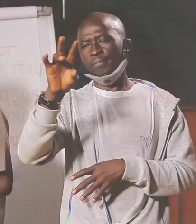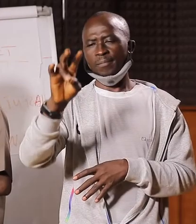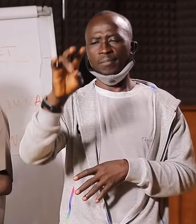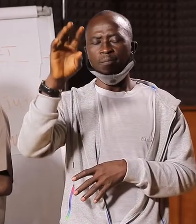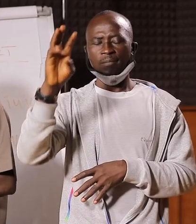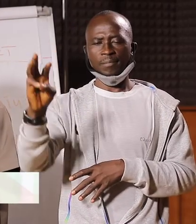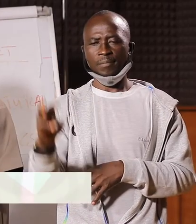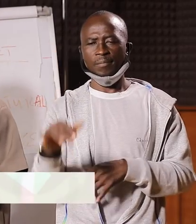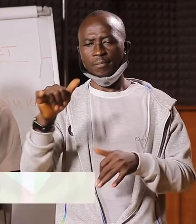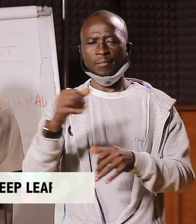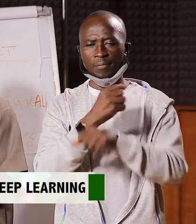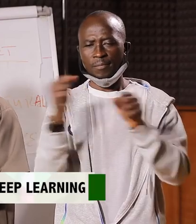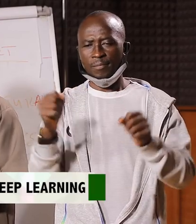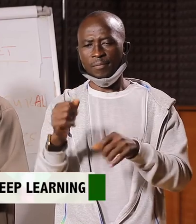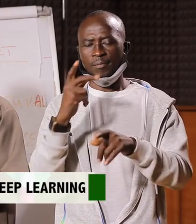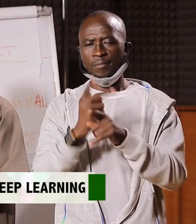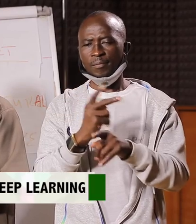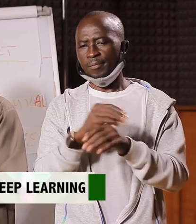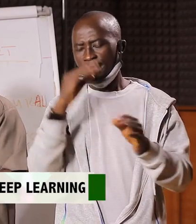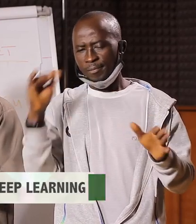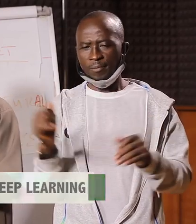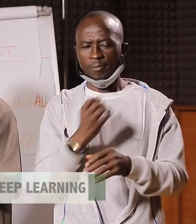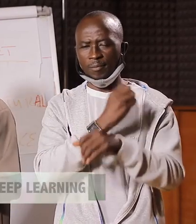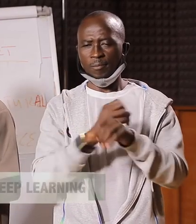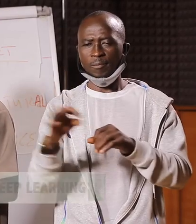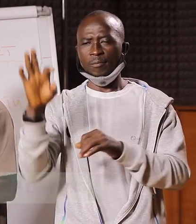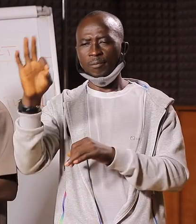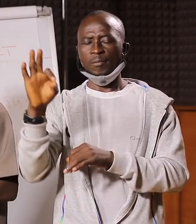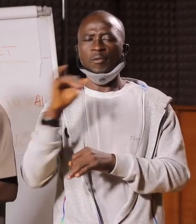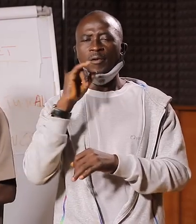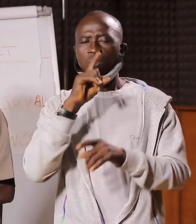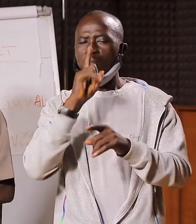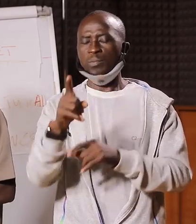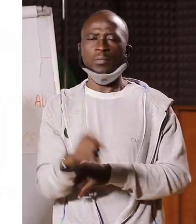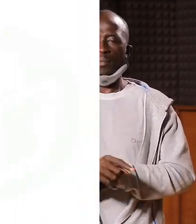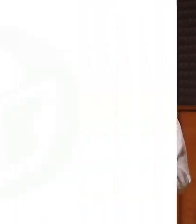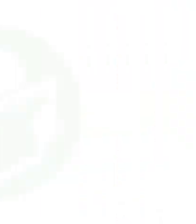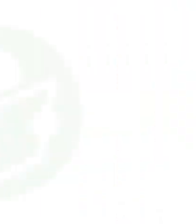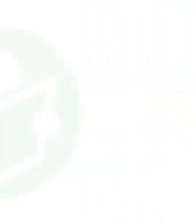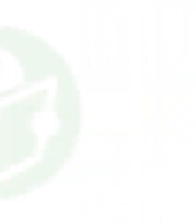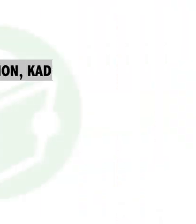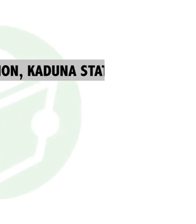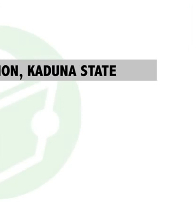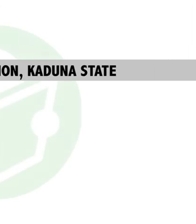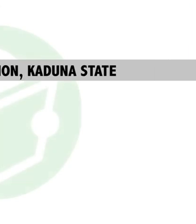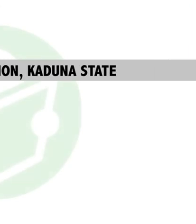080-3451-3576. Stay safe, keep learning. COVID-19 is real. Thank you.